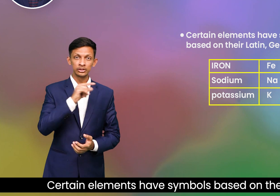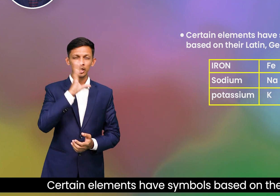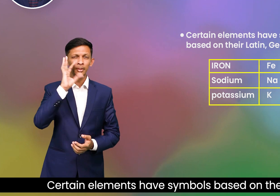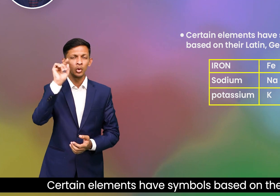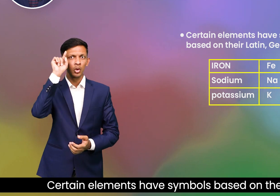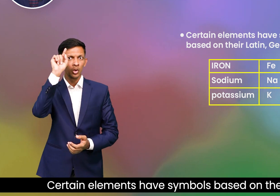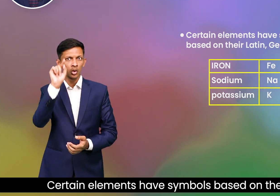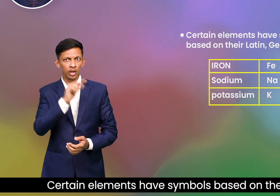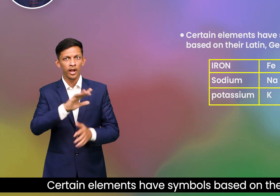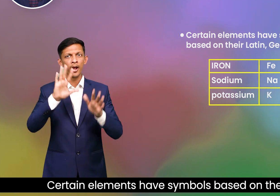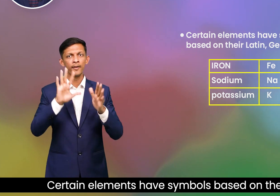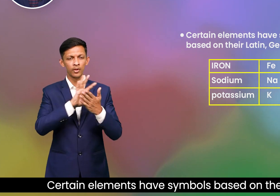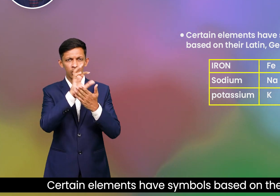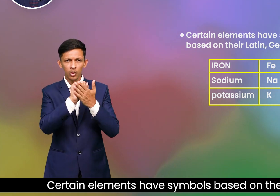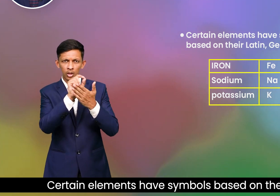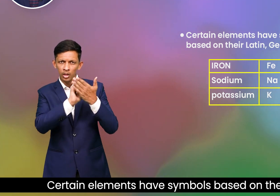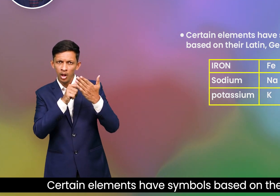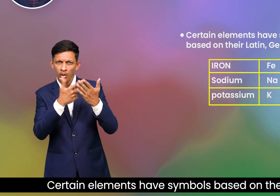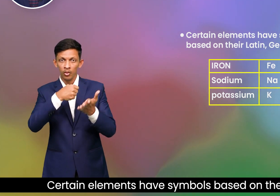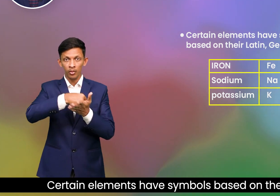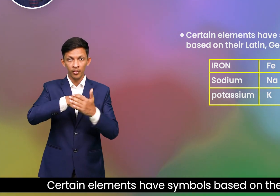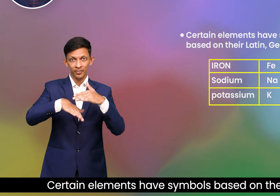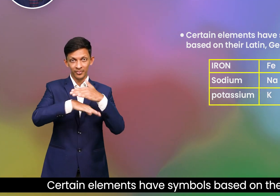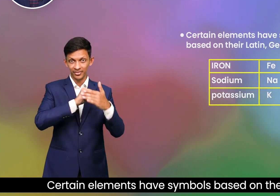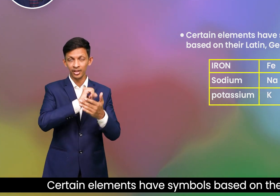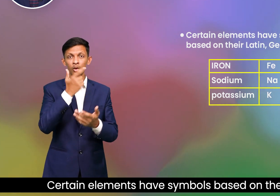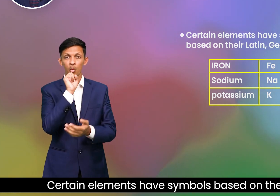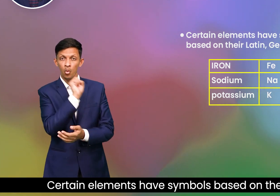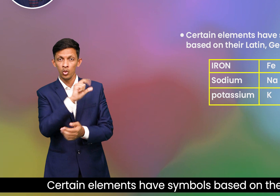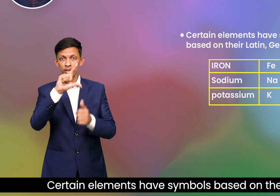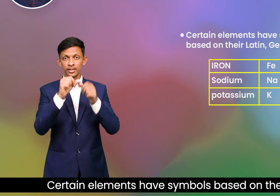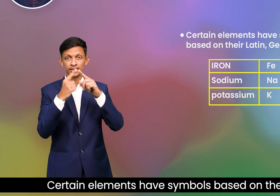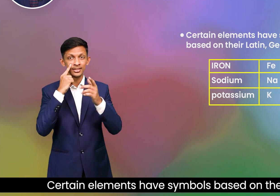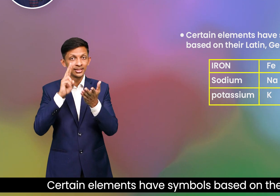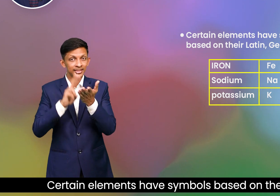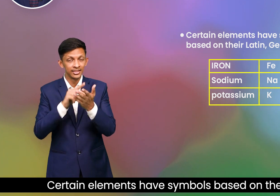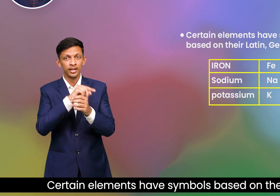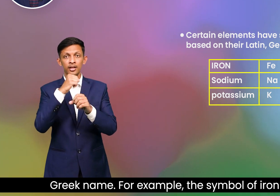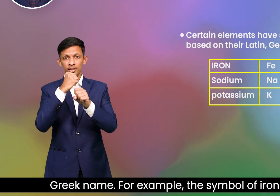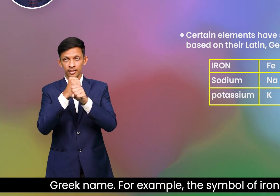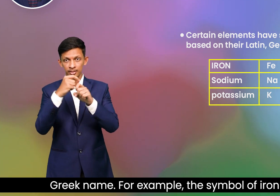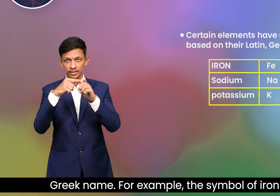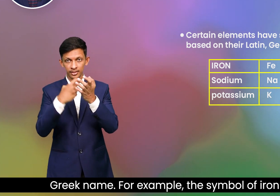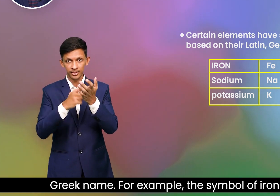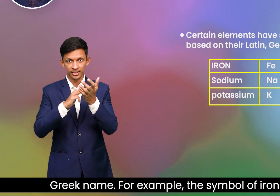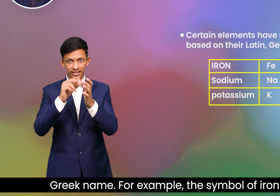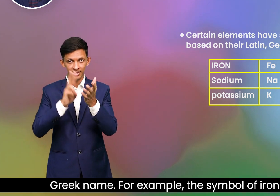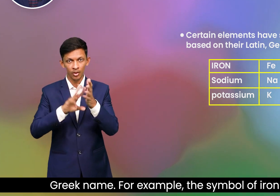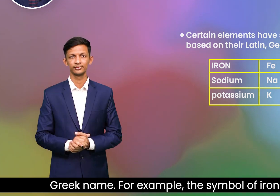Certain elements have symbols based on their Latin, German, or Greek